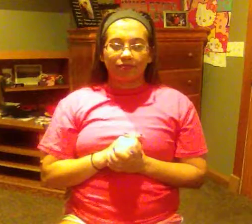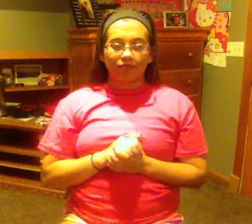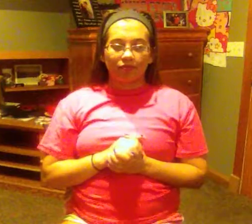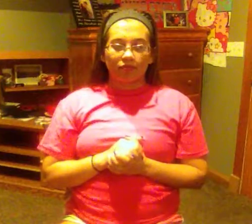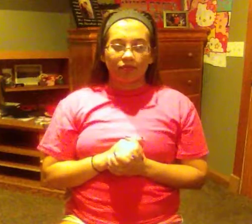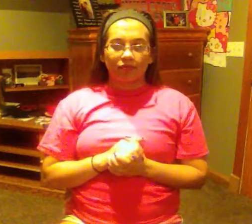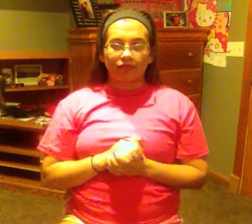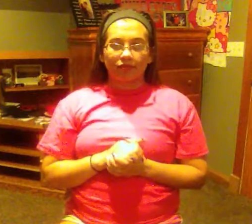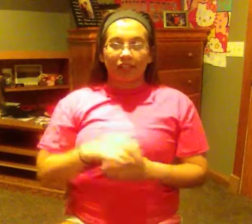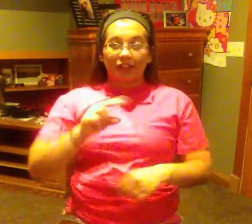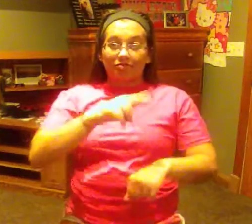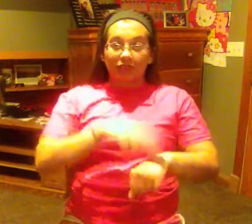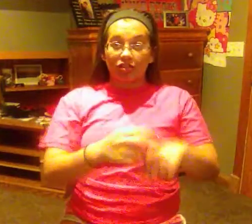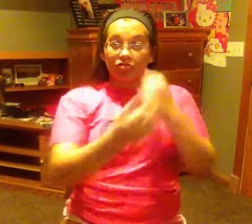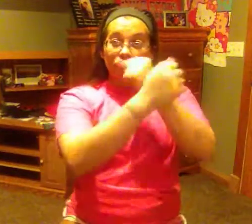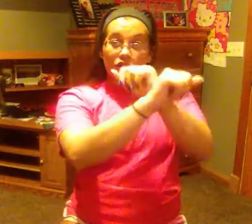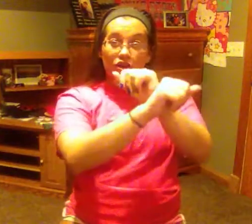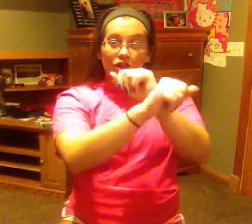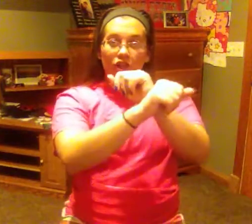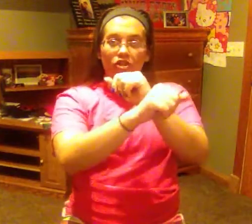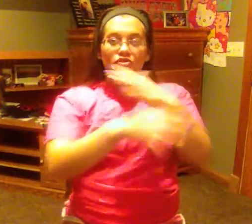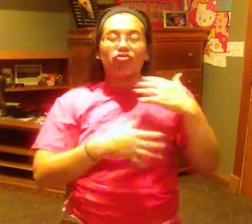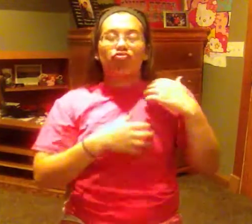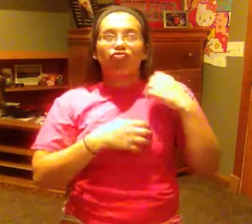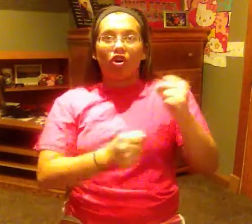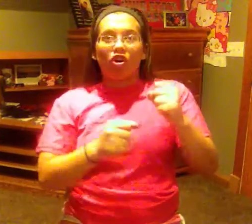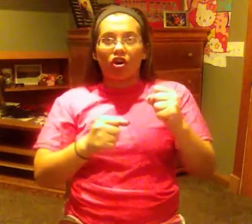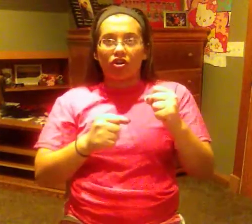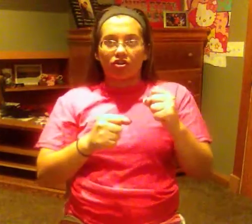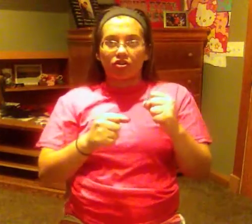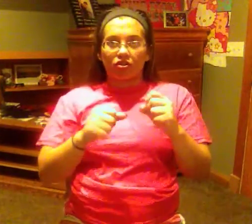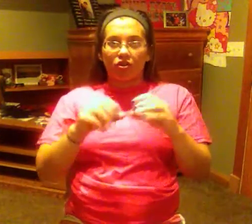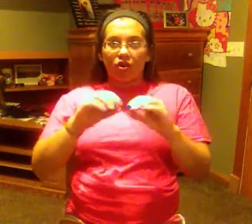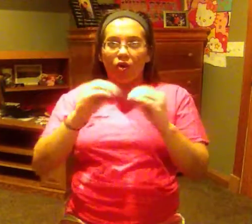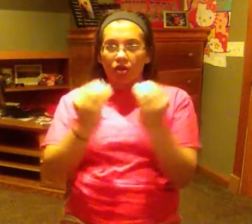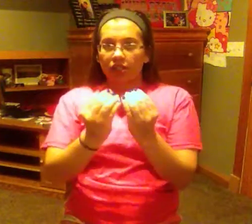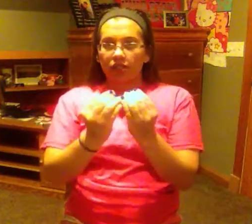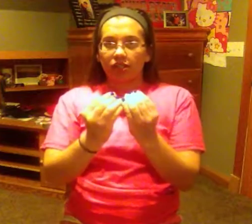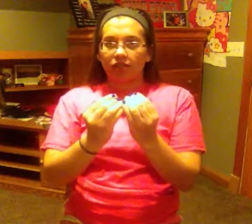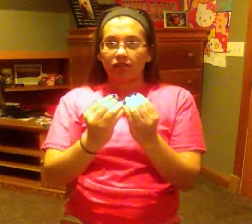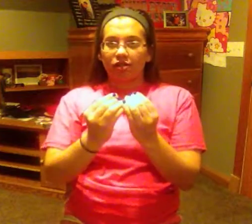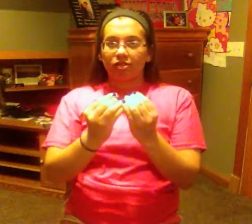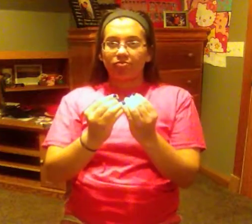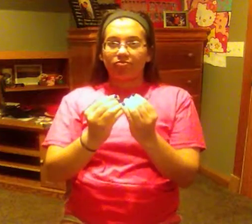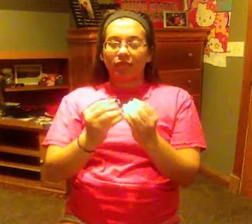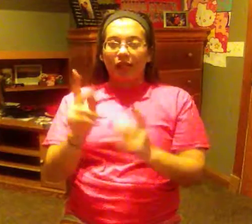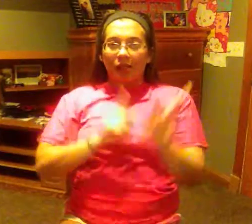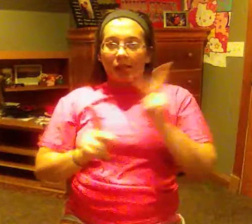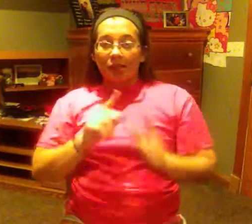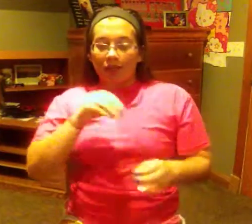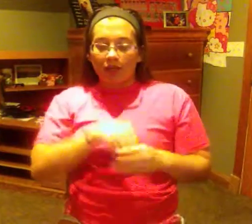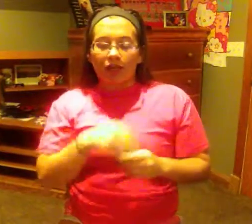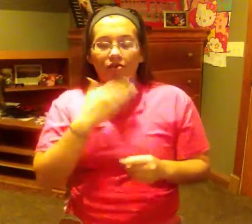The National Guard is a strong organization made up of great people. But even within the Guard, laws need to be enforced,